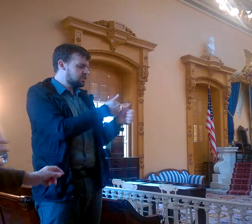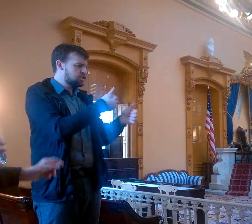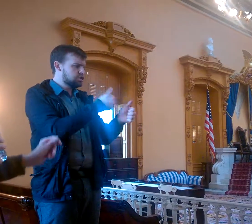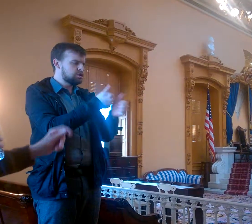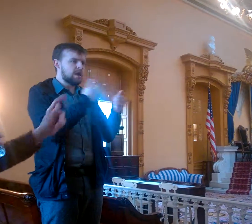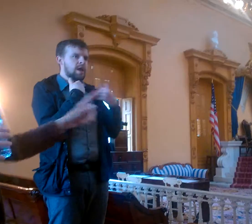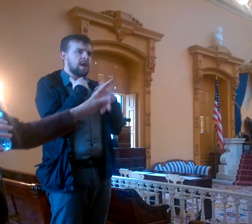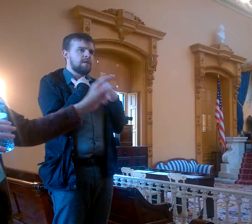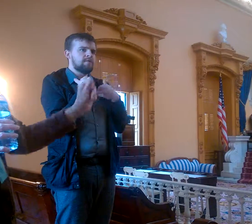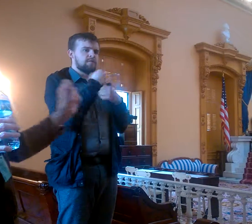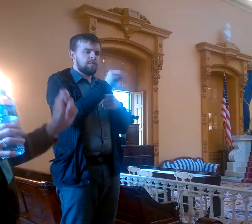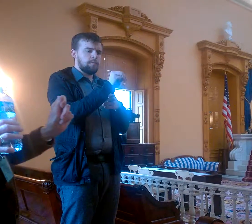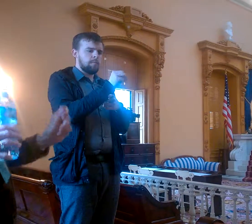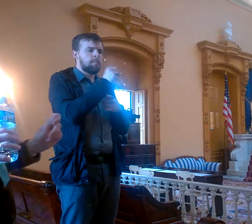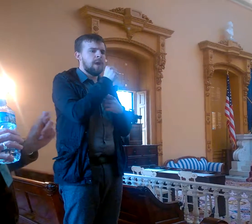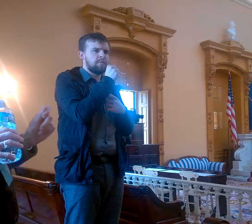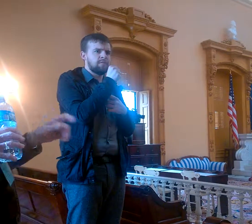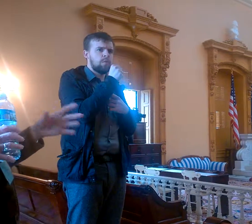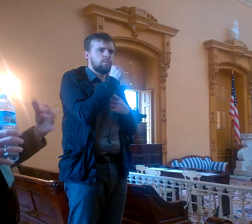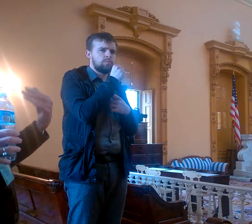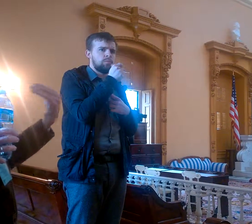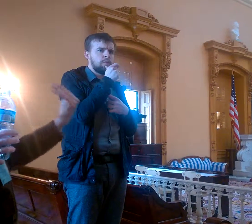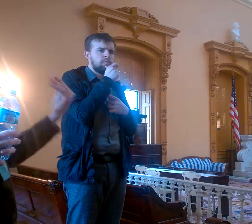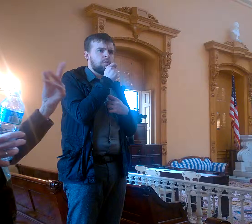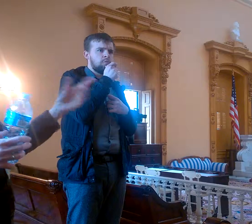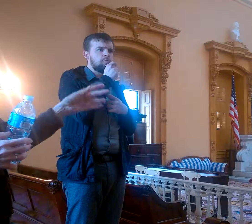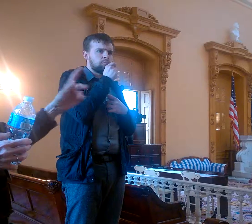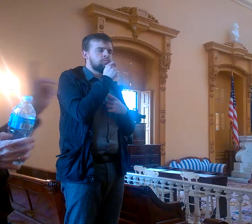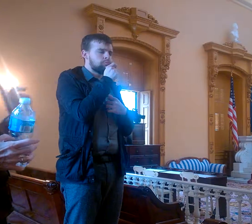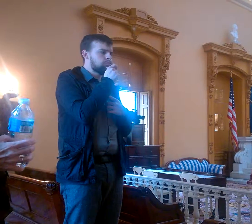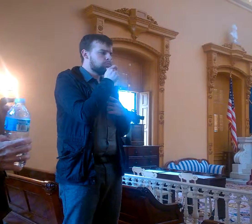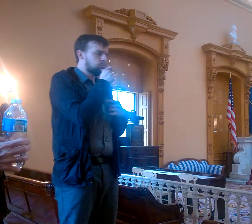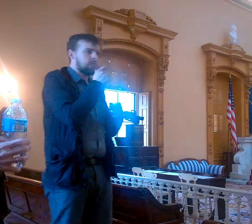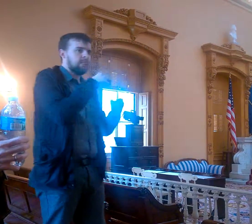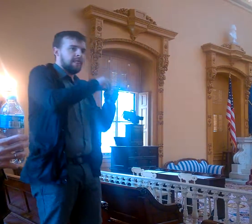All the desks have microphones. They had them over in the House chamber too.